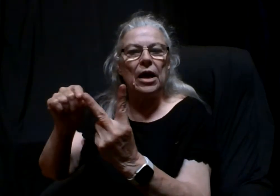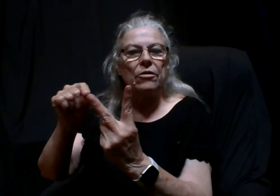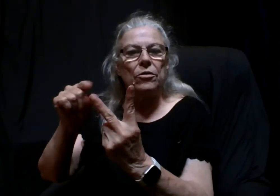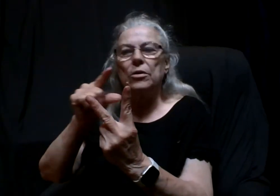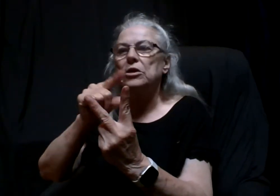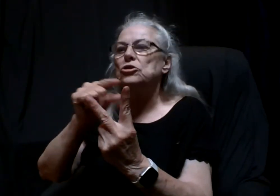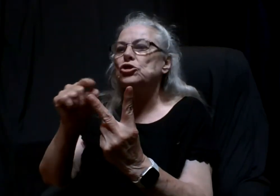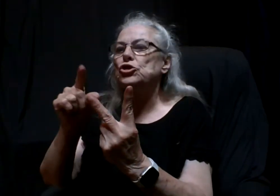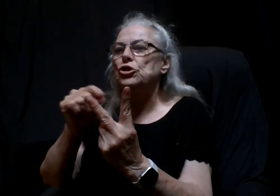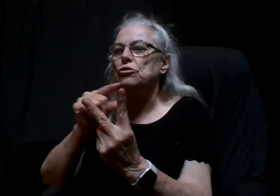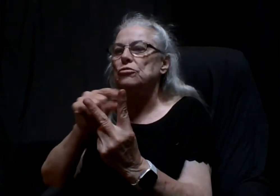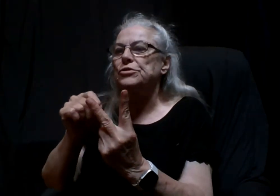other. Choose.